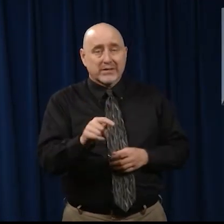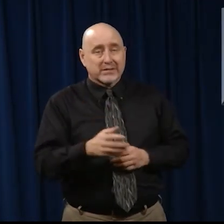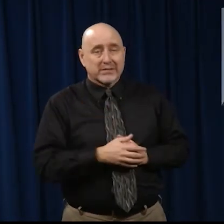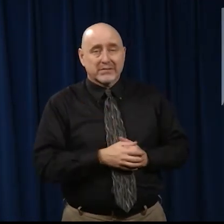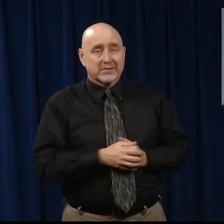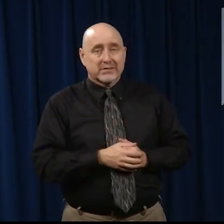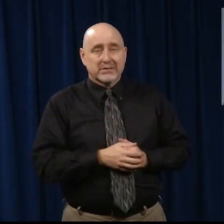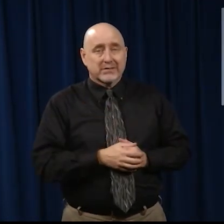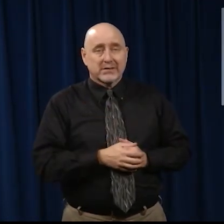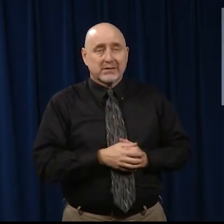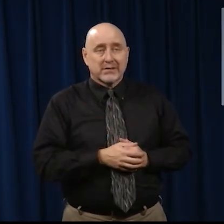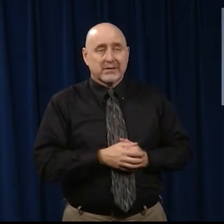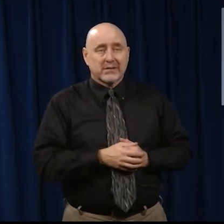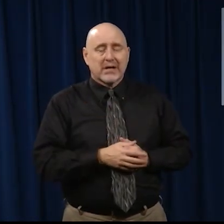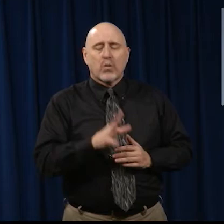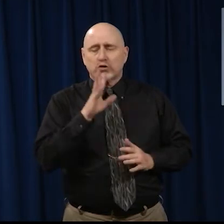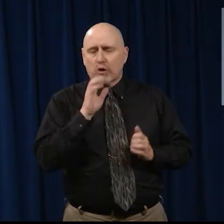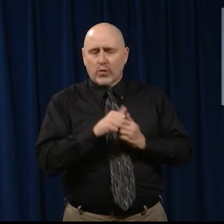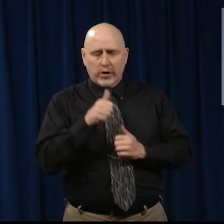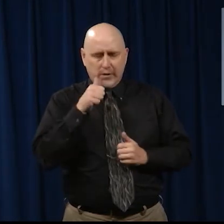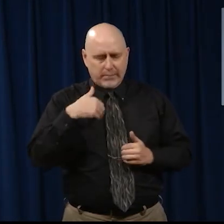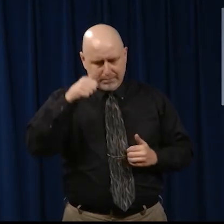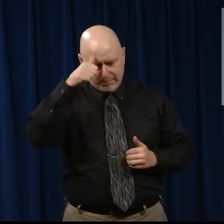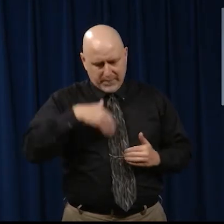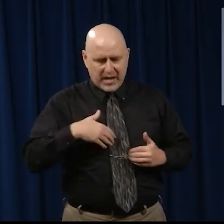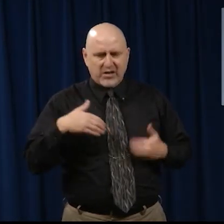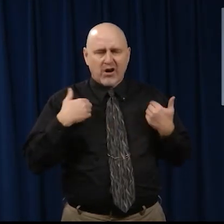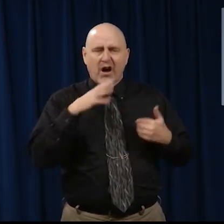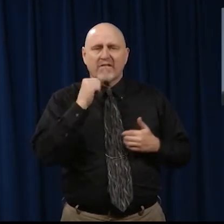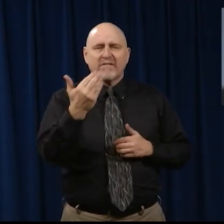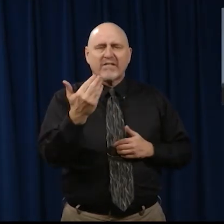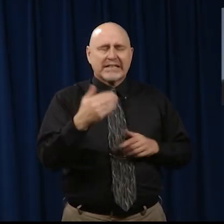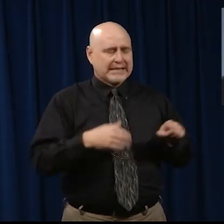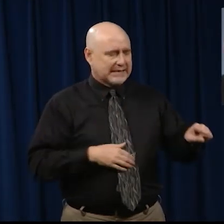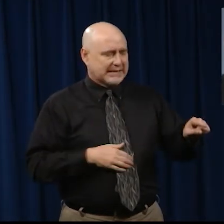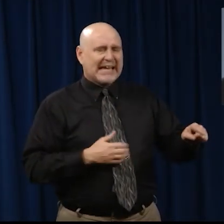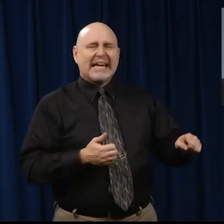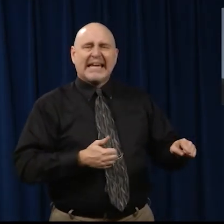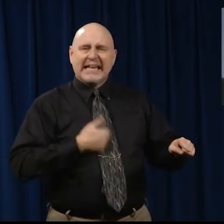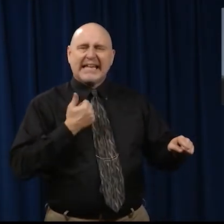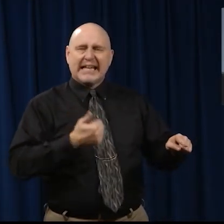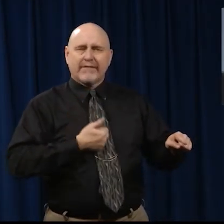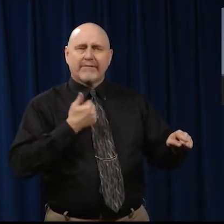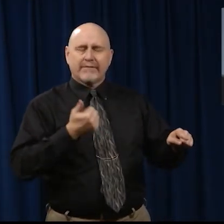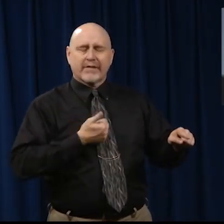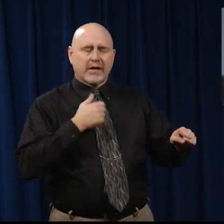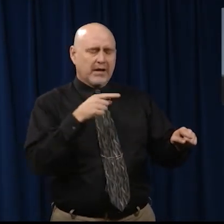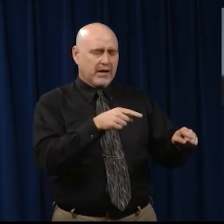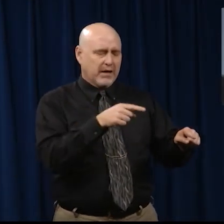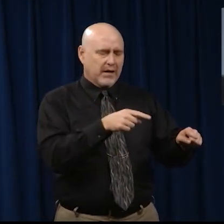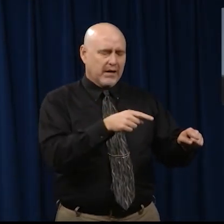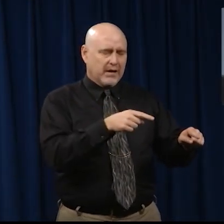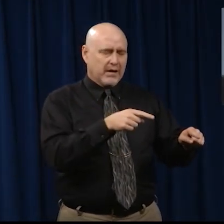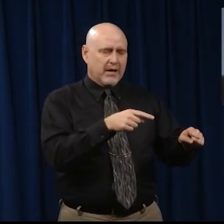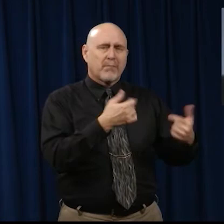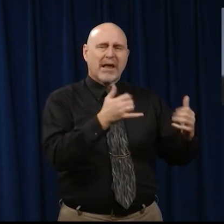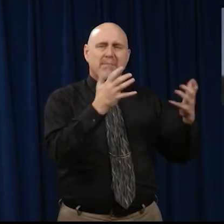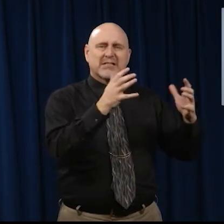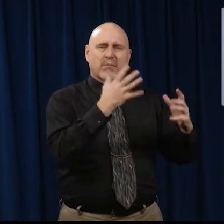not worth it. I was talking to a young man, he was 15 years old. He lived outside of he was playing